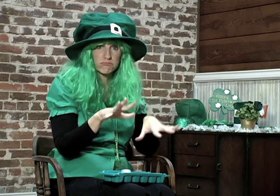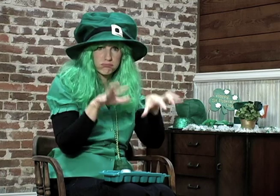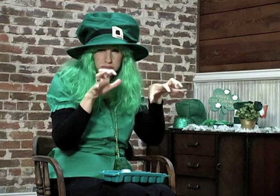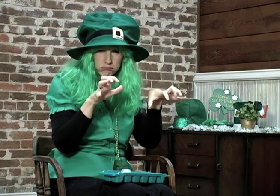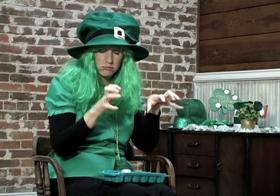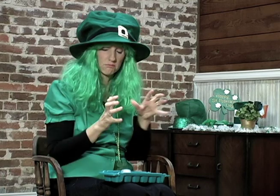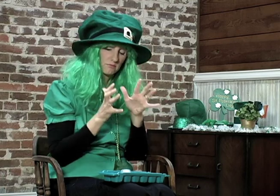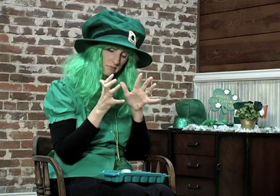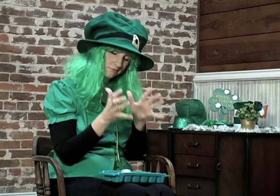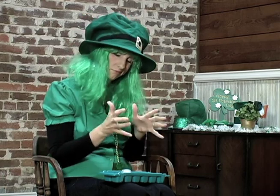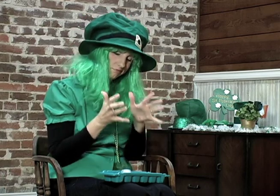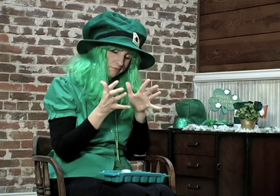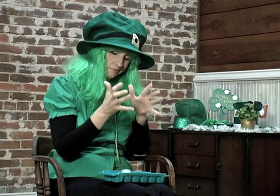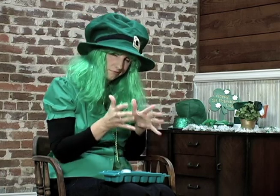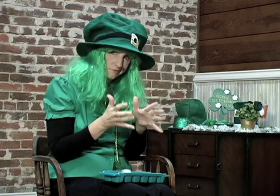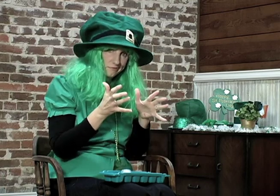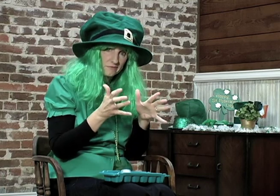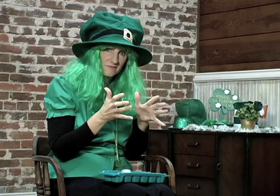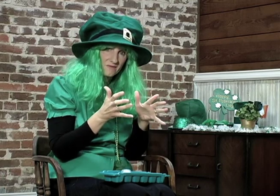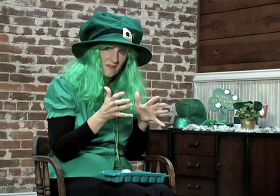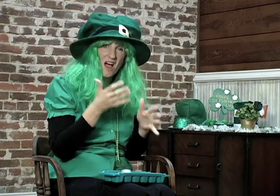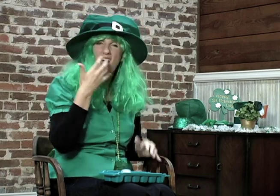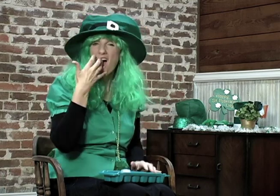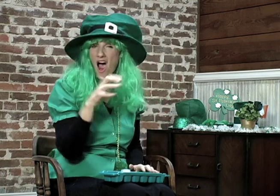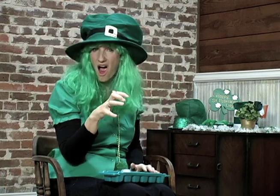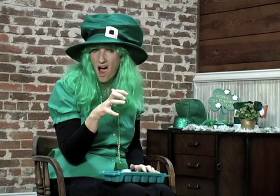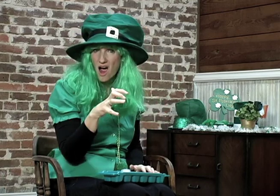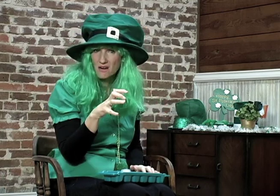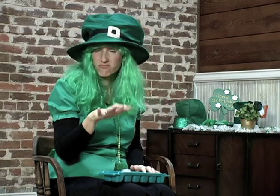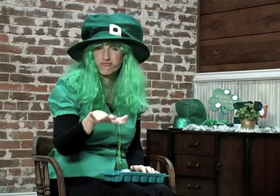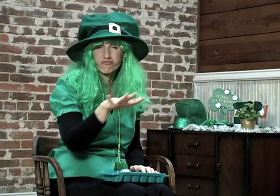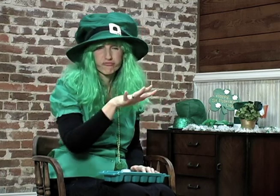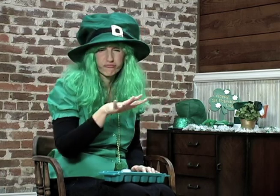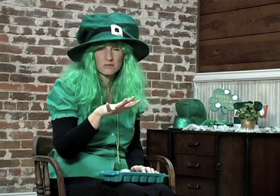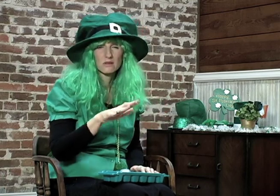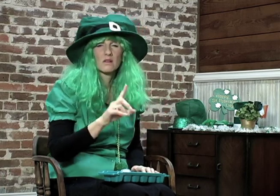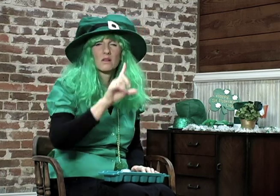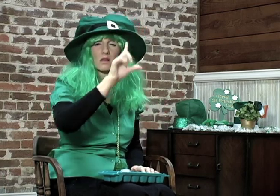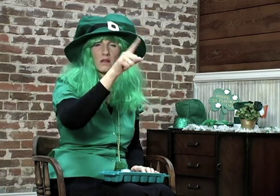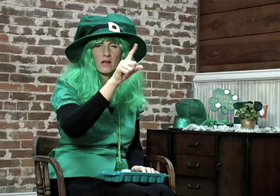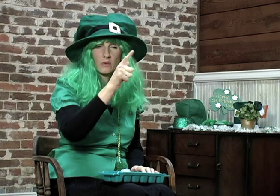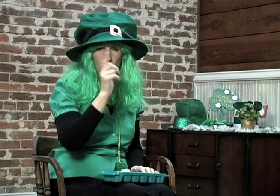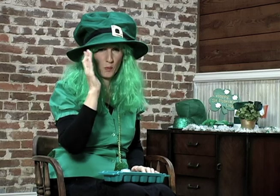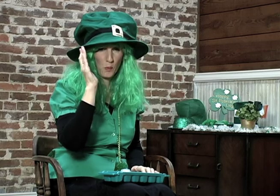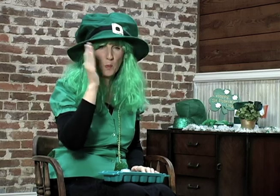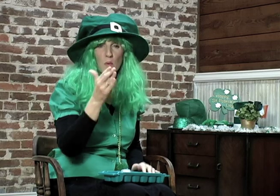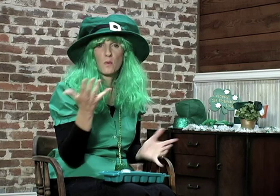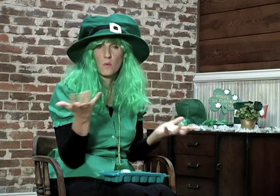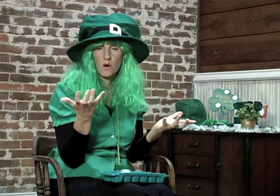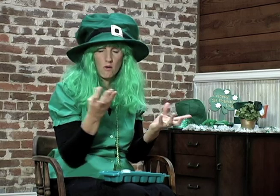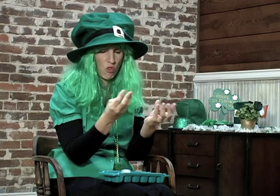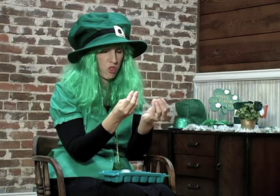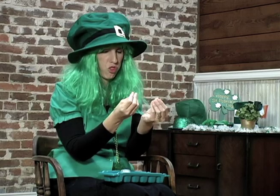If you let that ice be left out in the heat, in hot area, later it will